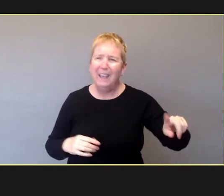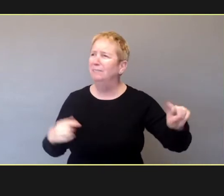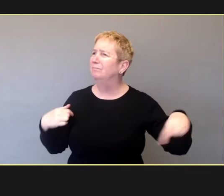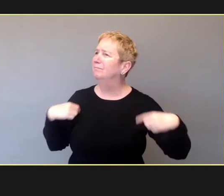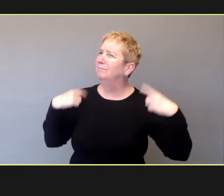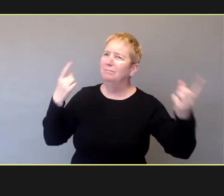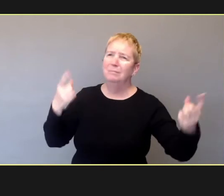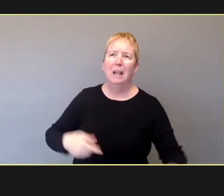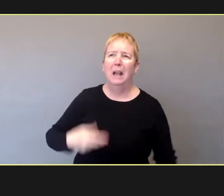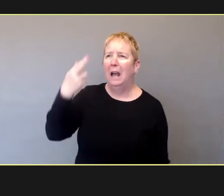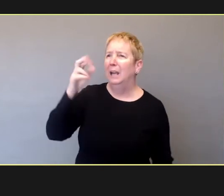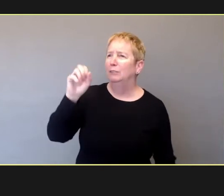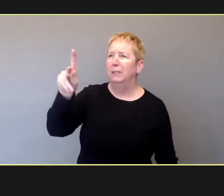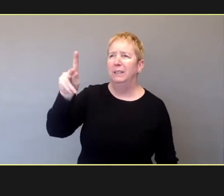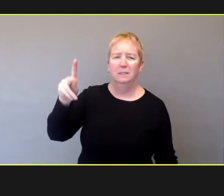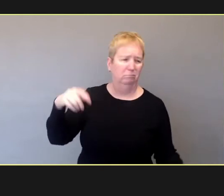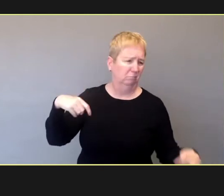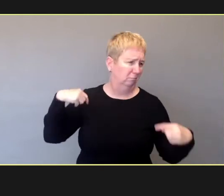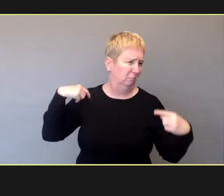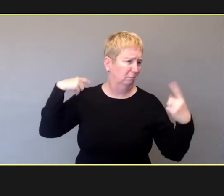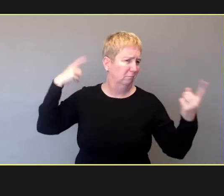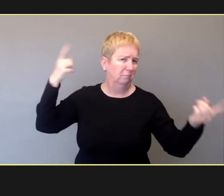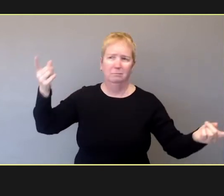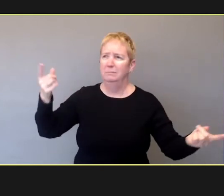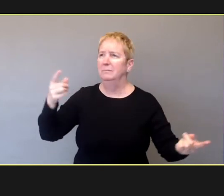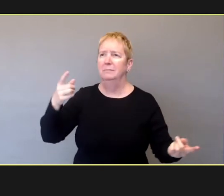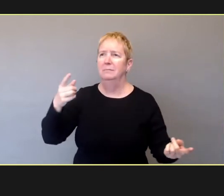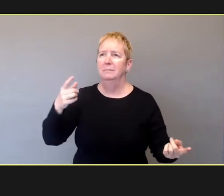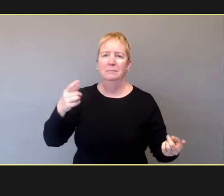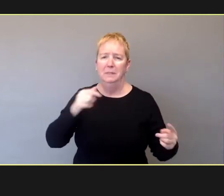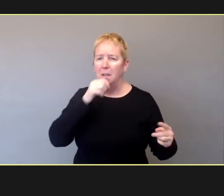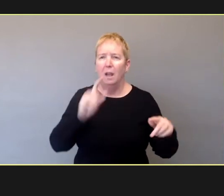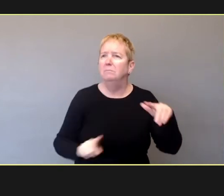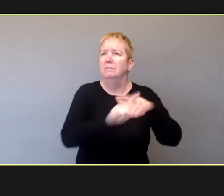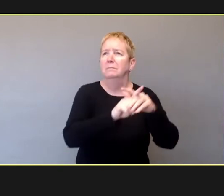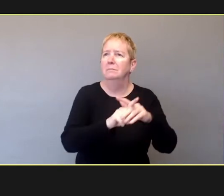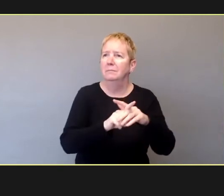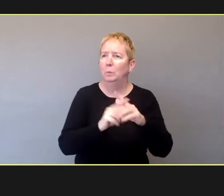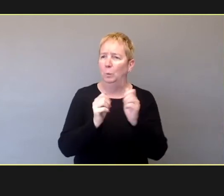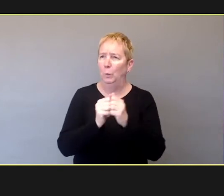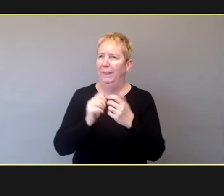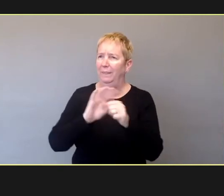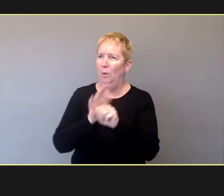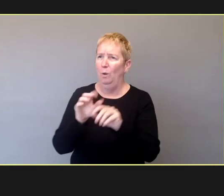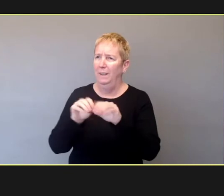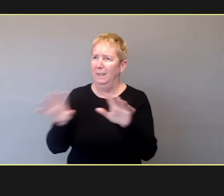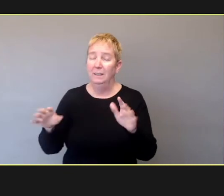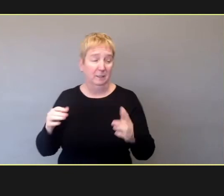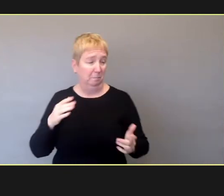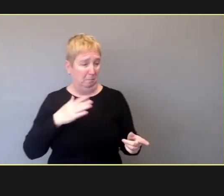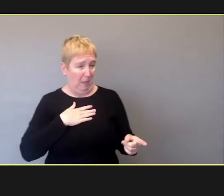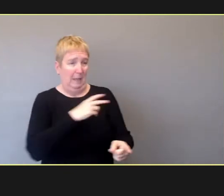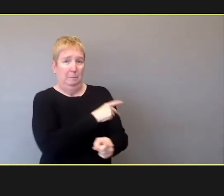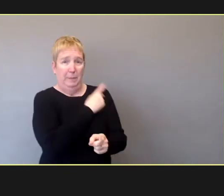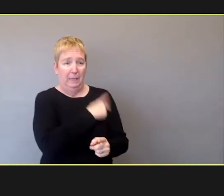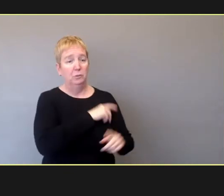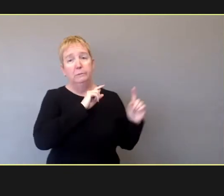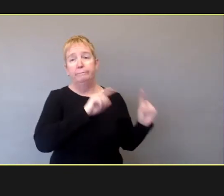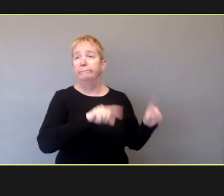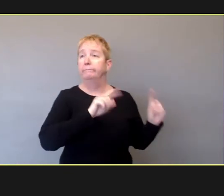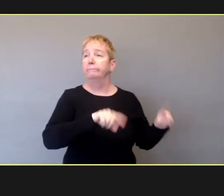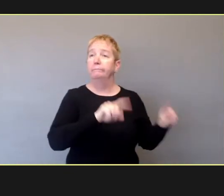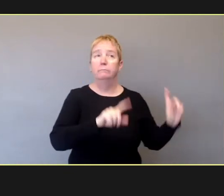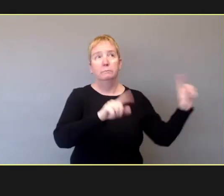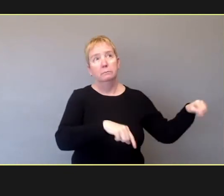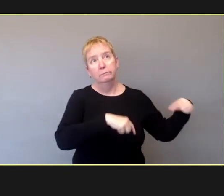long before the pandemic started. So I have patients who are immunosuppressed that have been coming to my office for a really long time